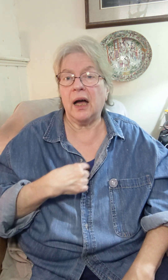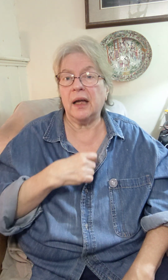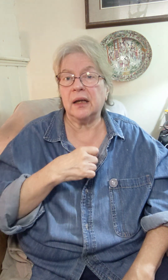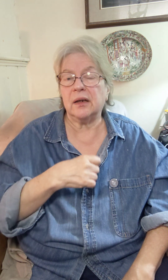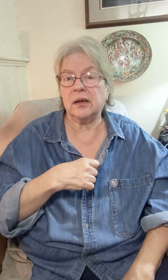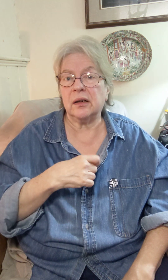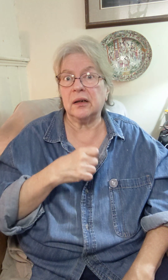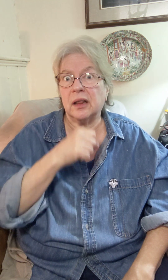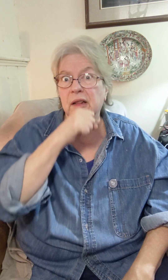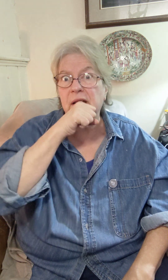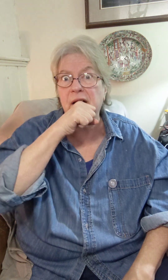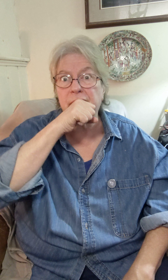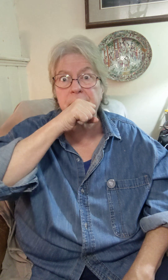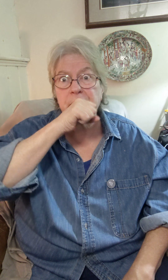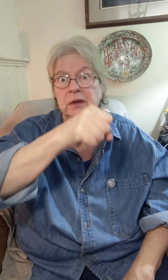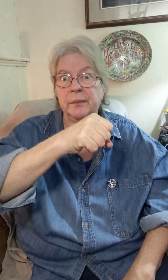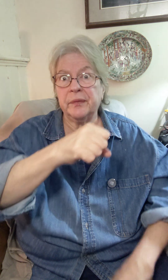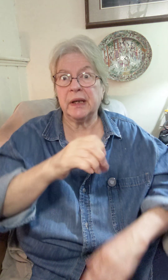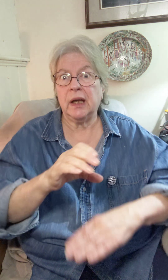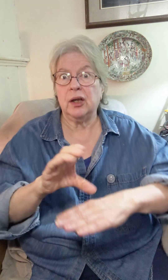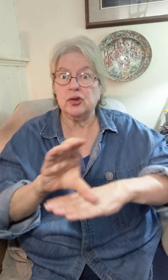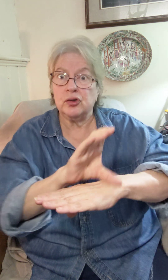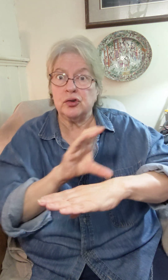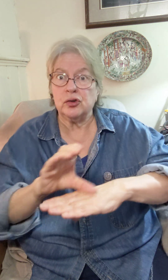I love